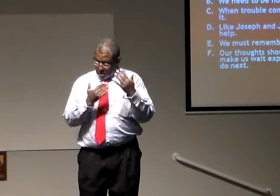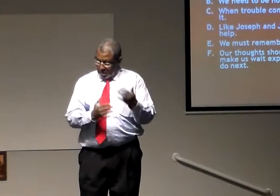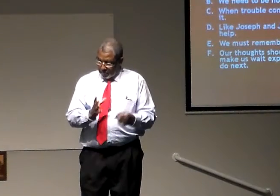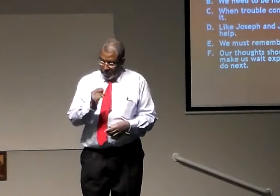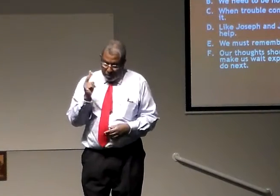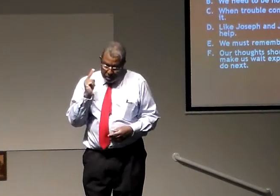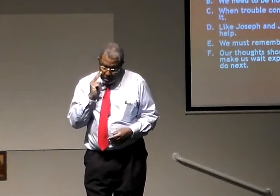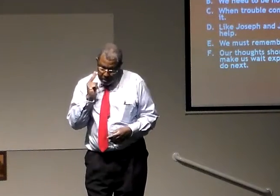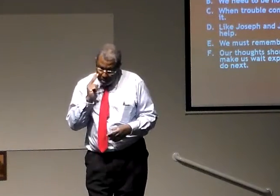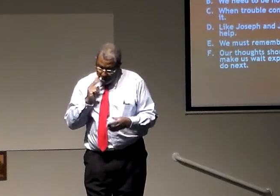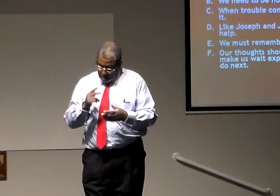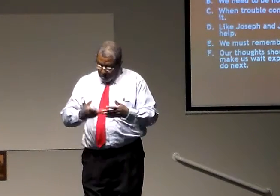wait expectantly